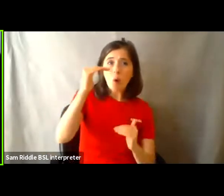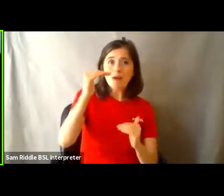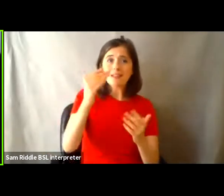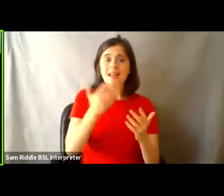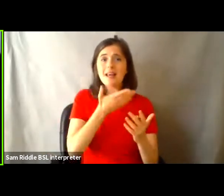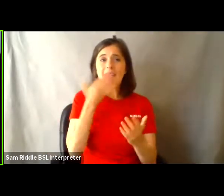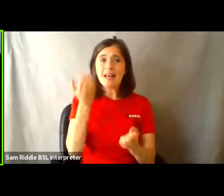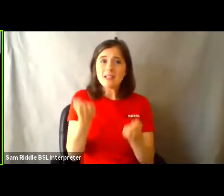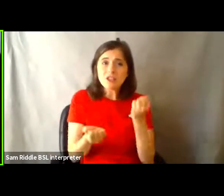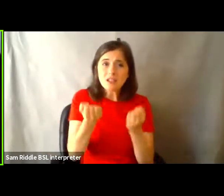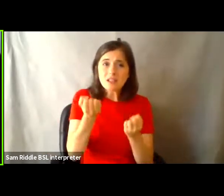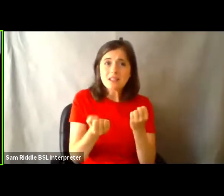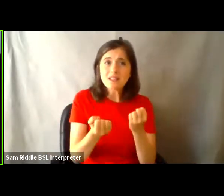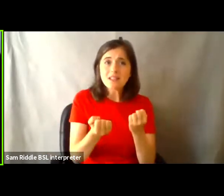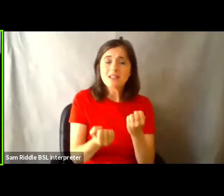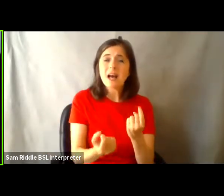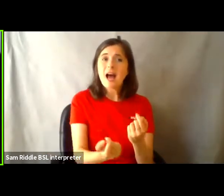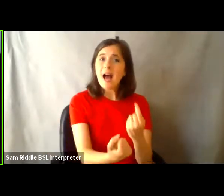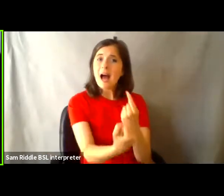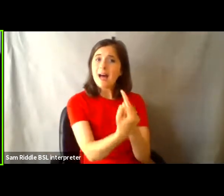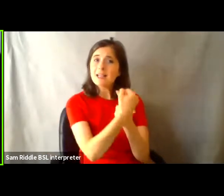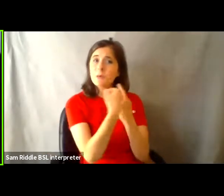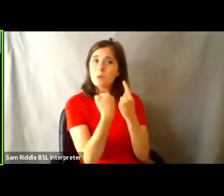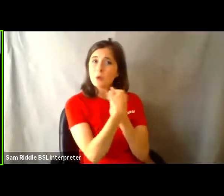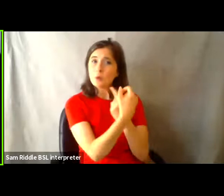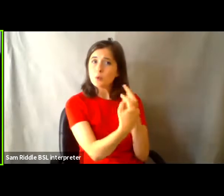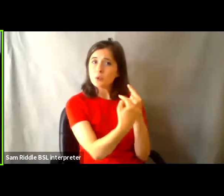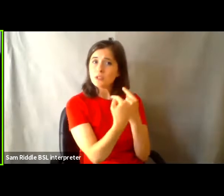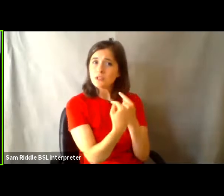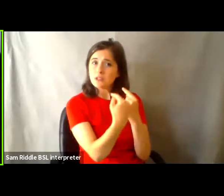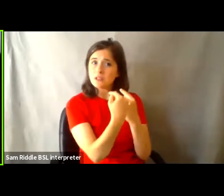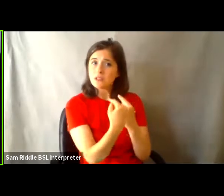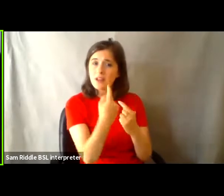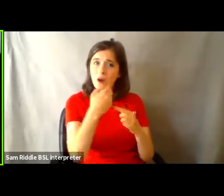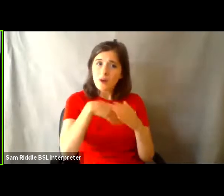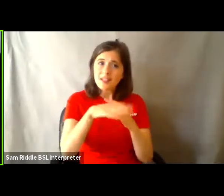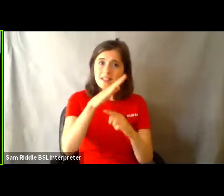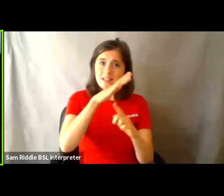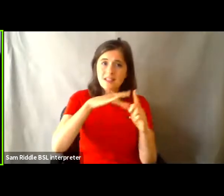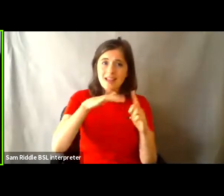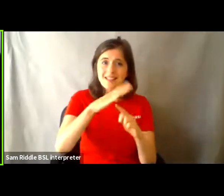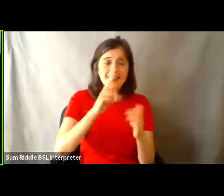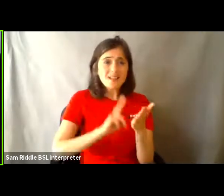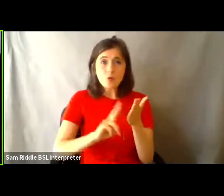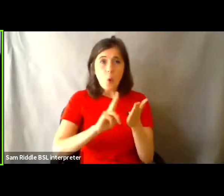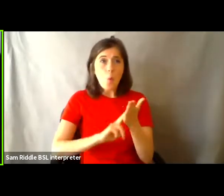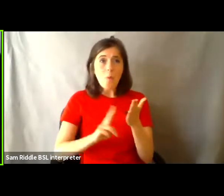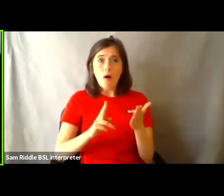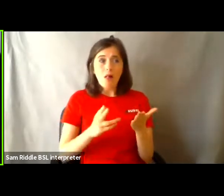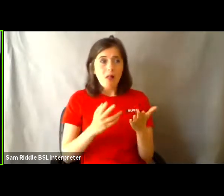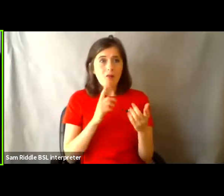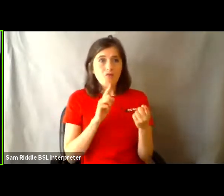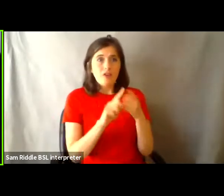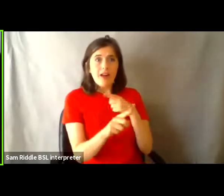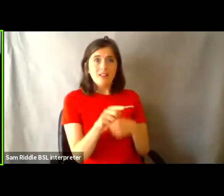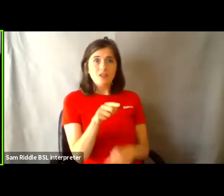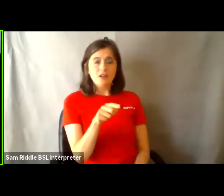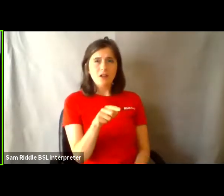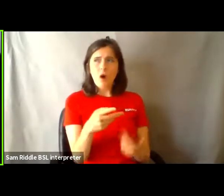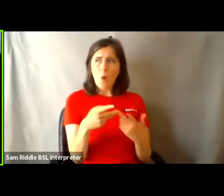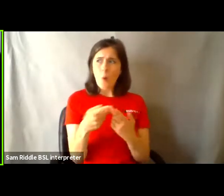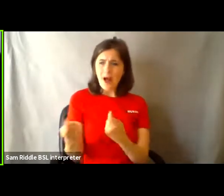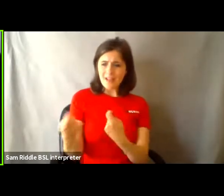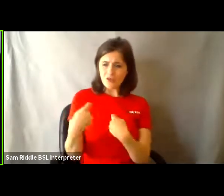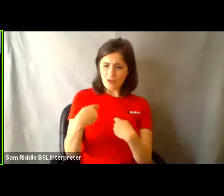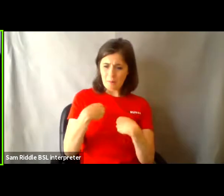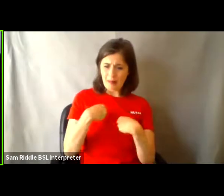society. Why should we then be treated as if there's something wrong with us? We want a social model which is